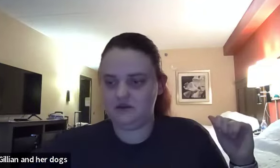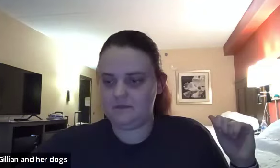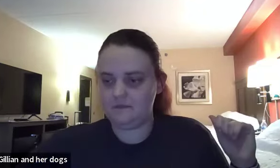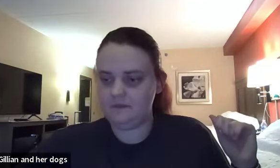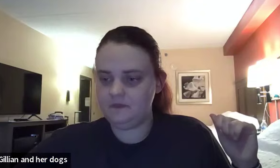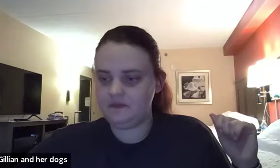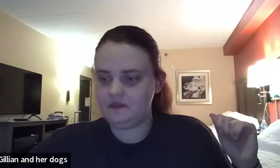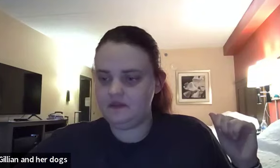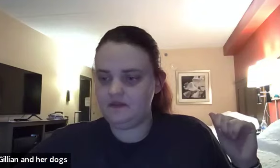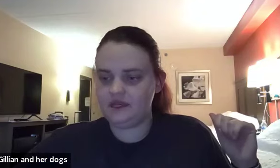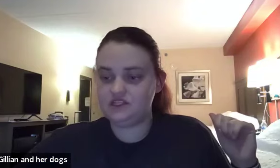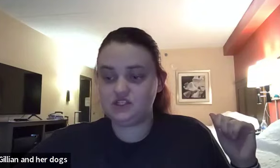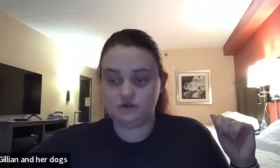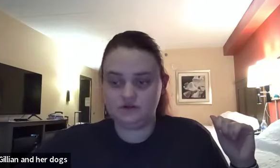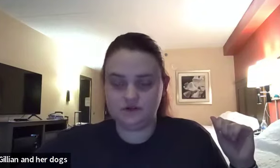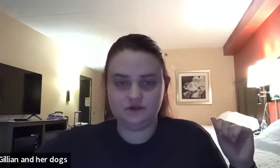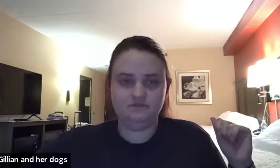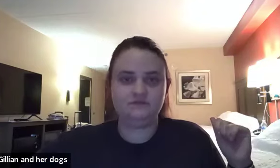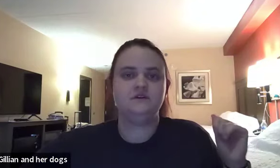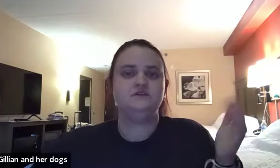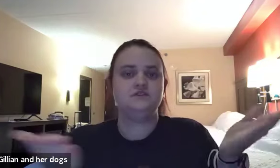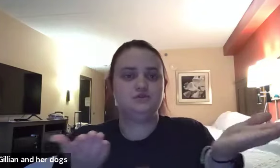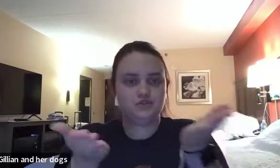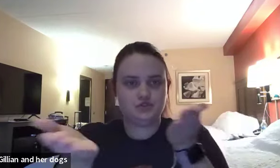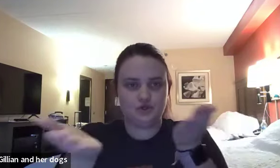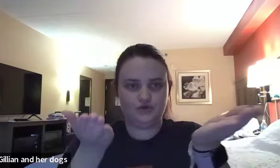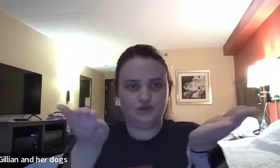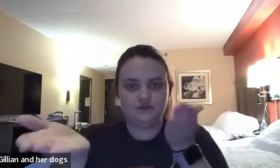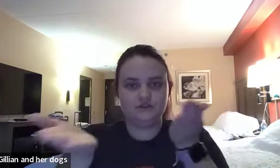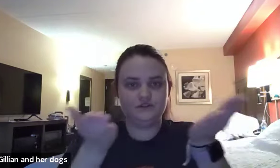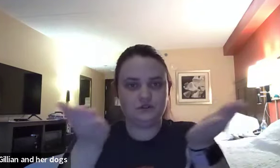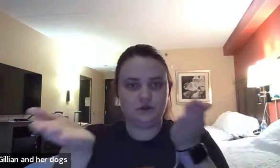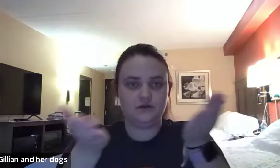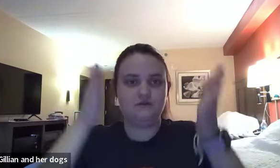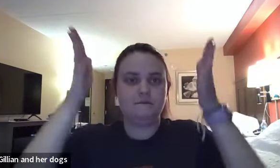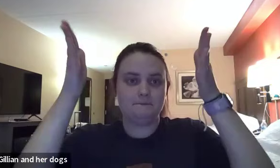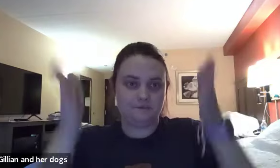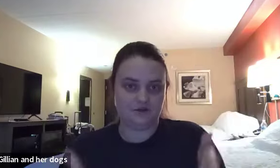Okay. Then we had server. So server, serve, person,